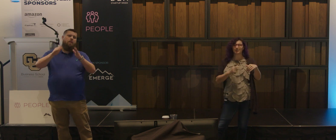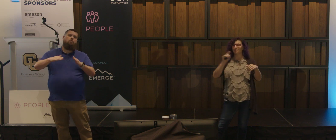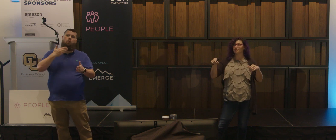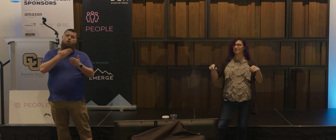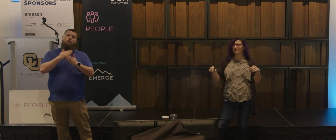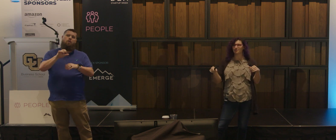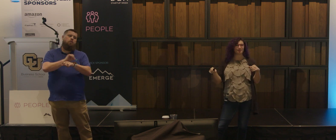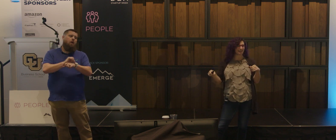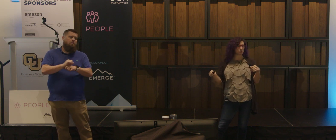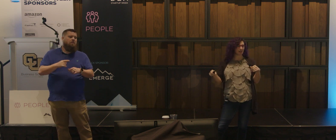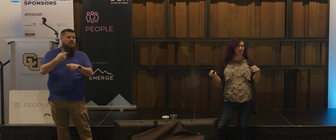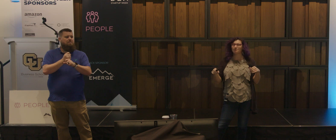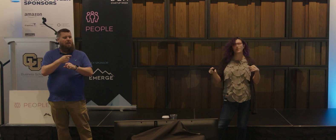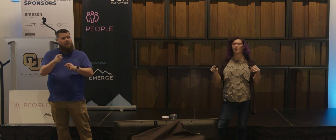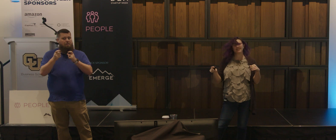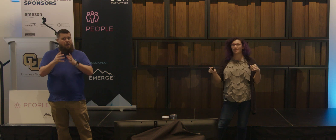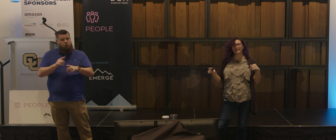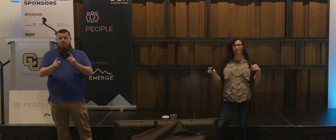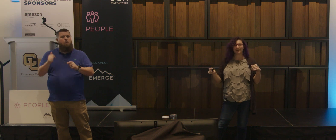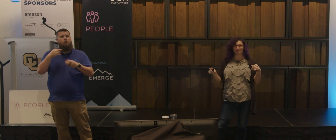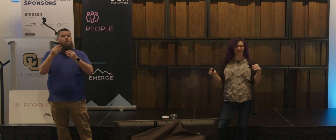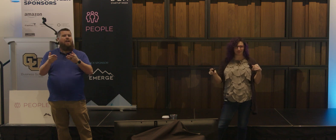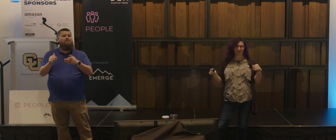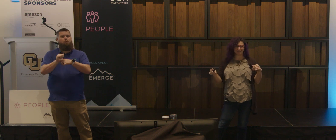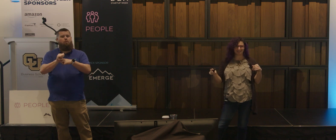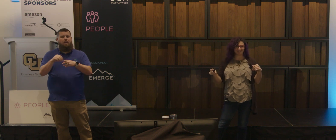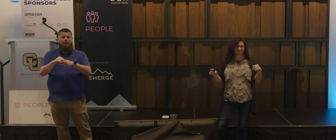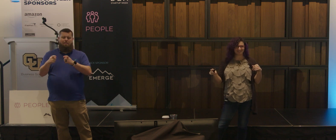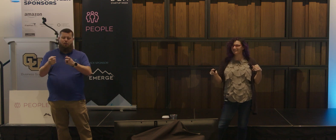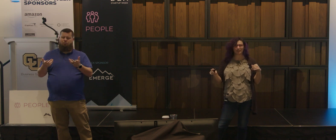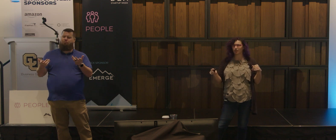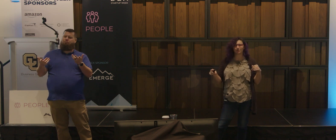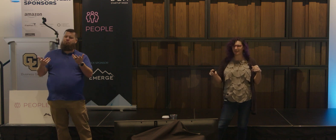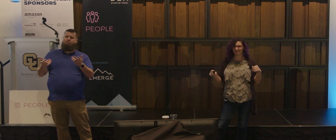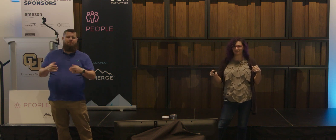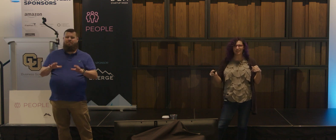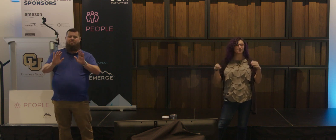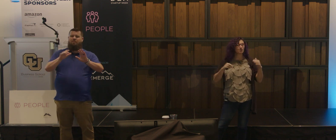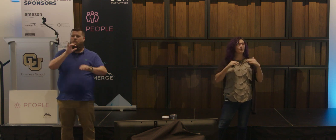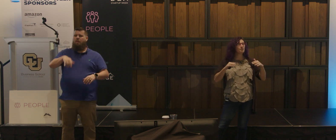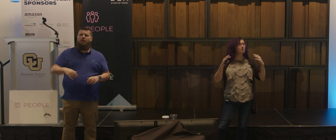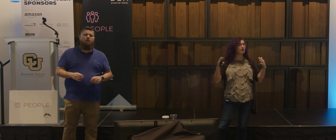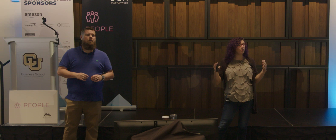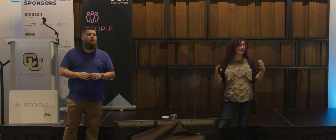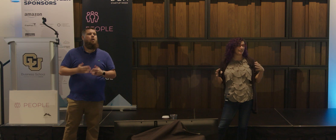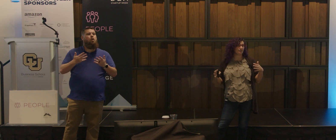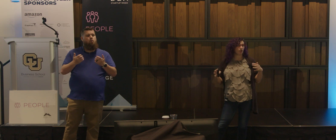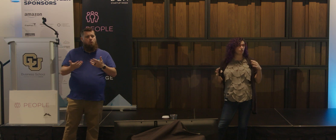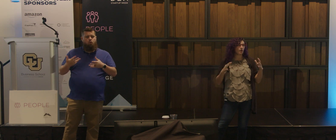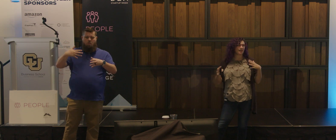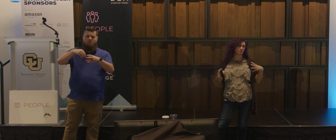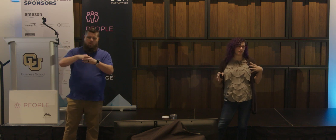good at their job, so let's make them a manager, but we won't give them any training in management. Don't do that. So you want to build that